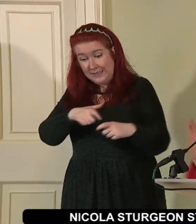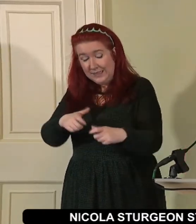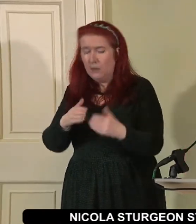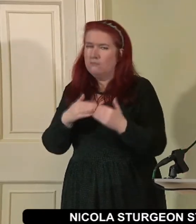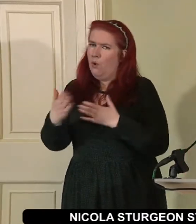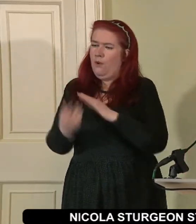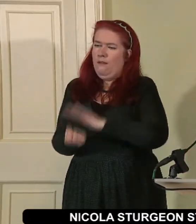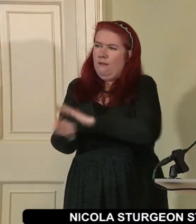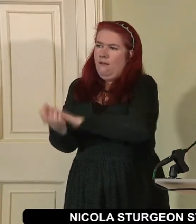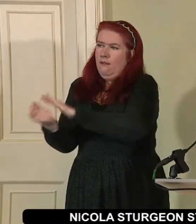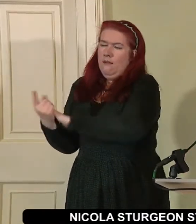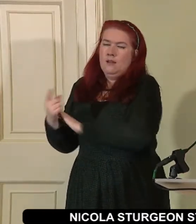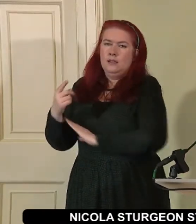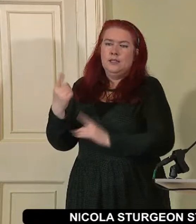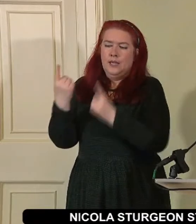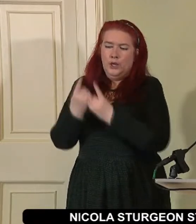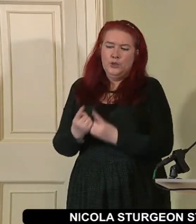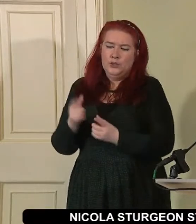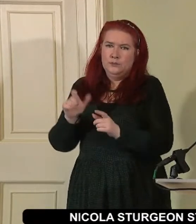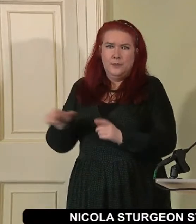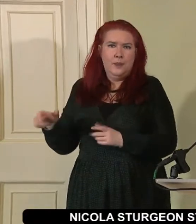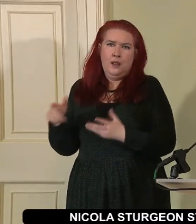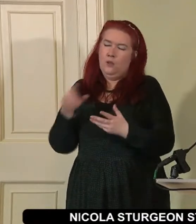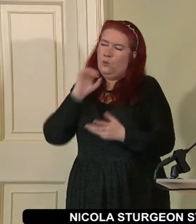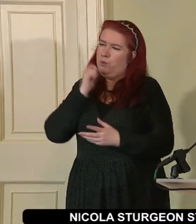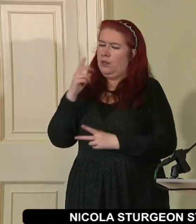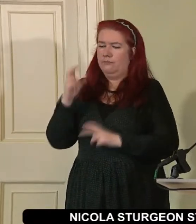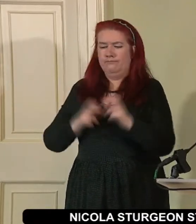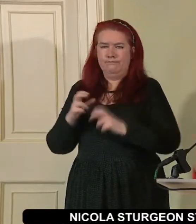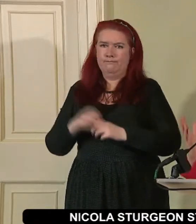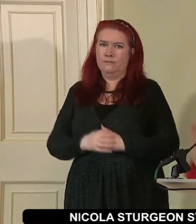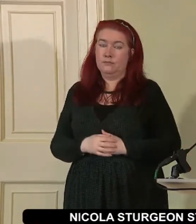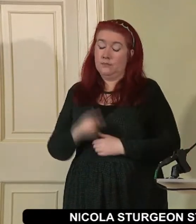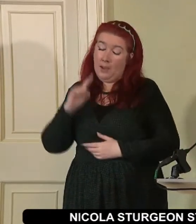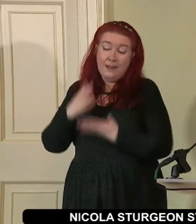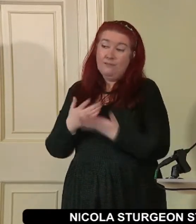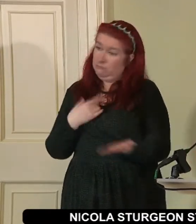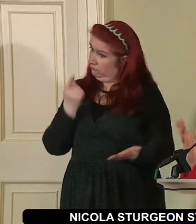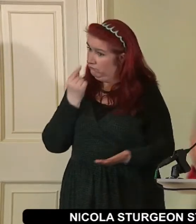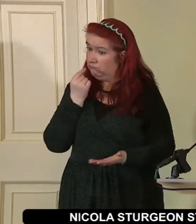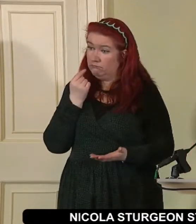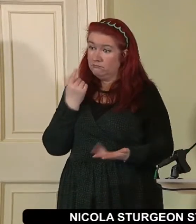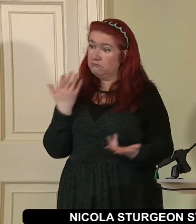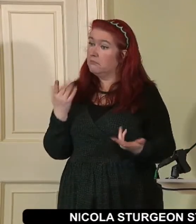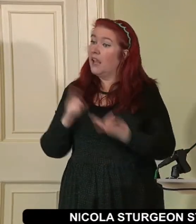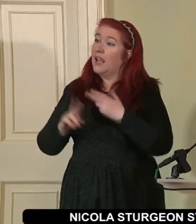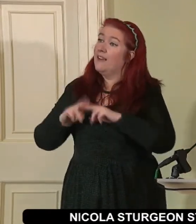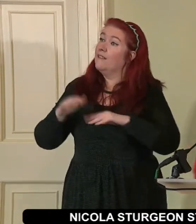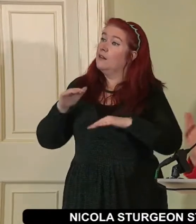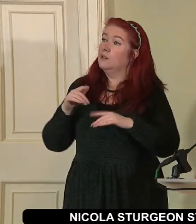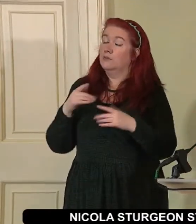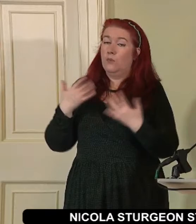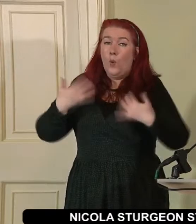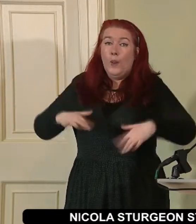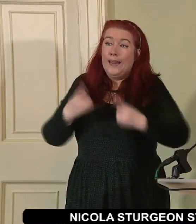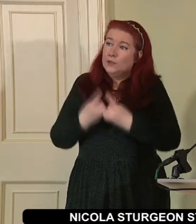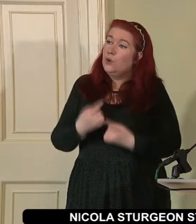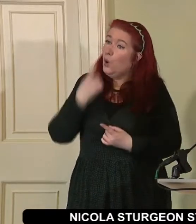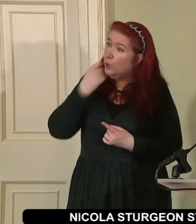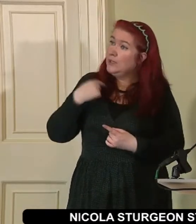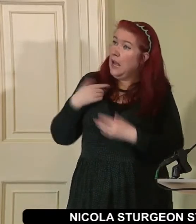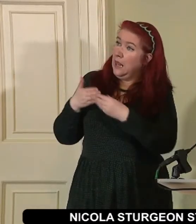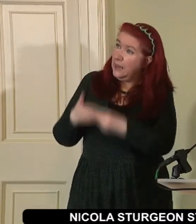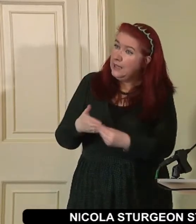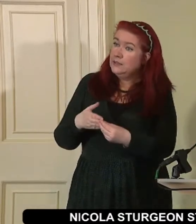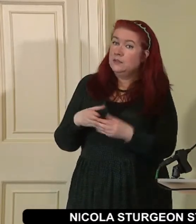find issues that people find it hard to agree with you on. But, you know, I believe I could, if it was just about, can I lead this party,